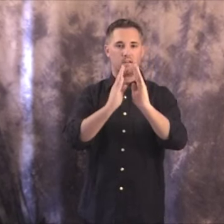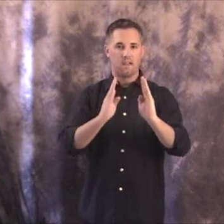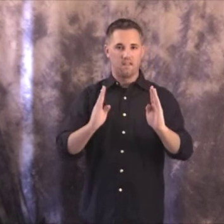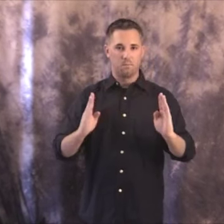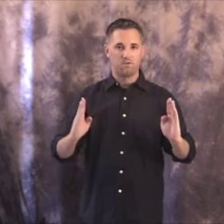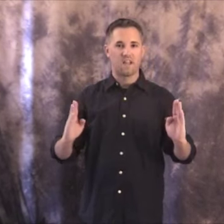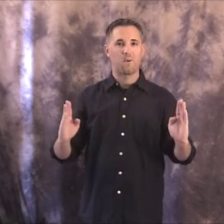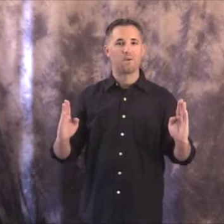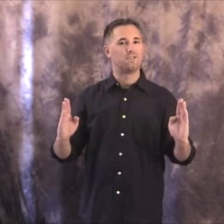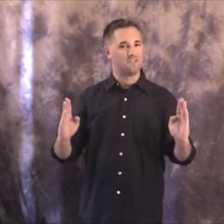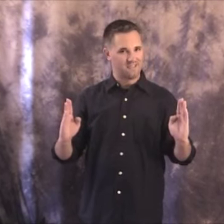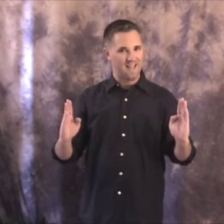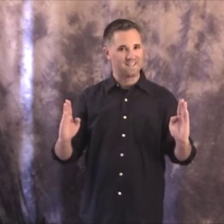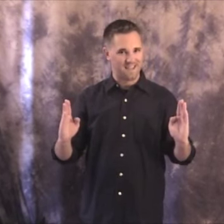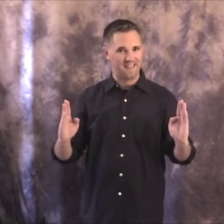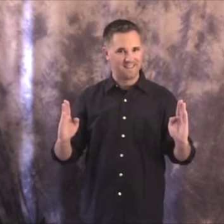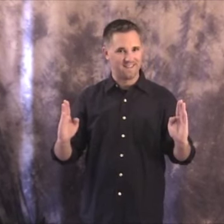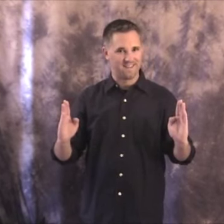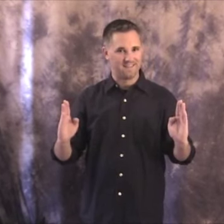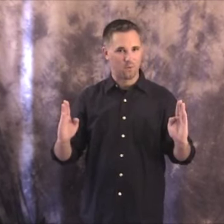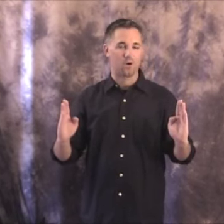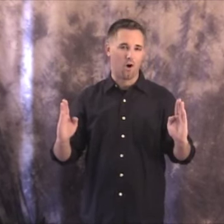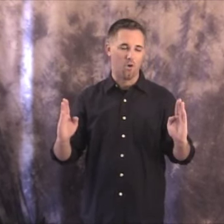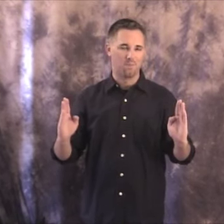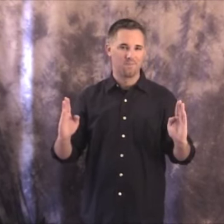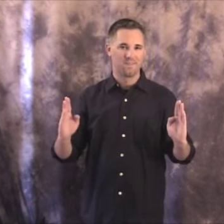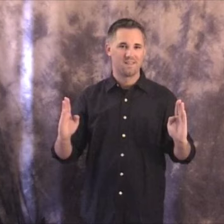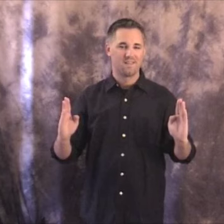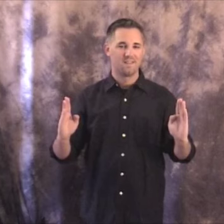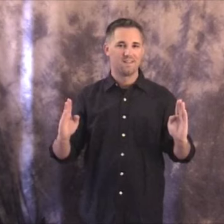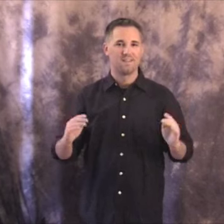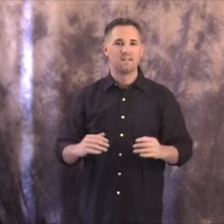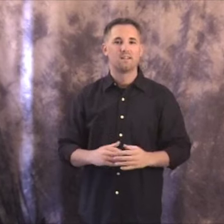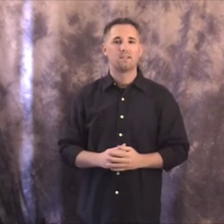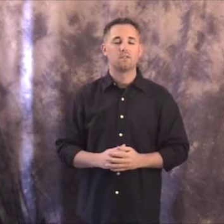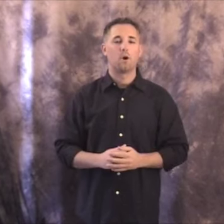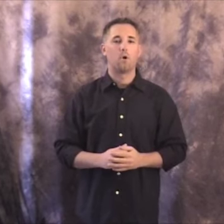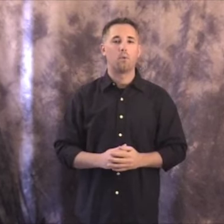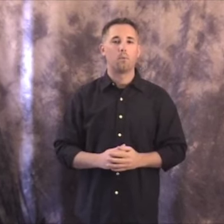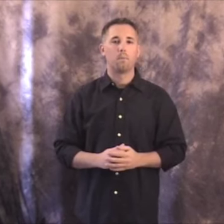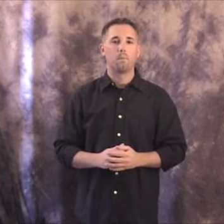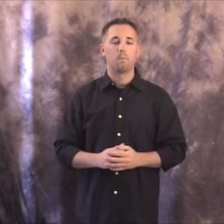And then moves outward just like silent did, or calm. So,